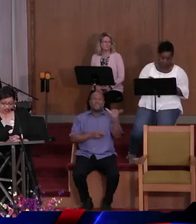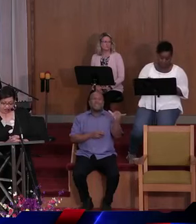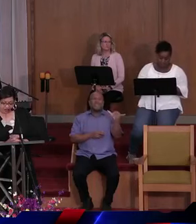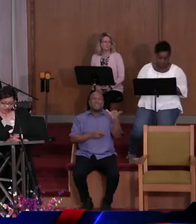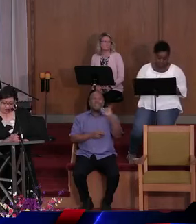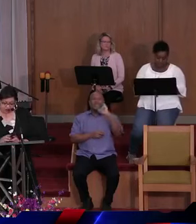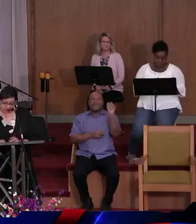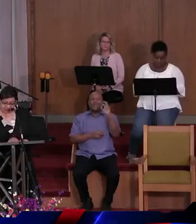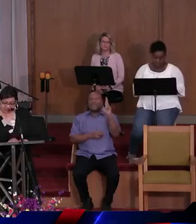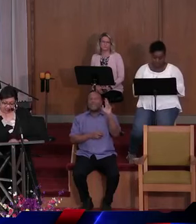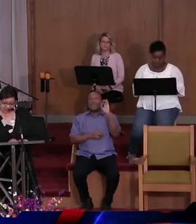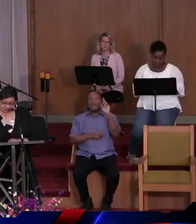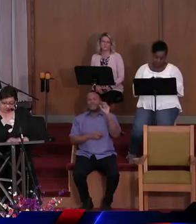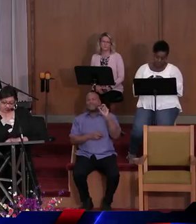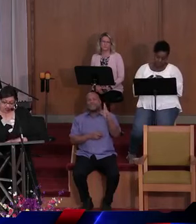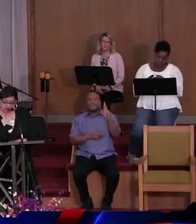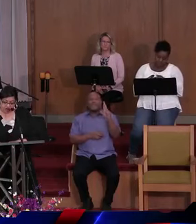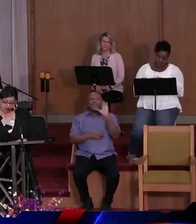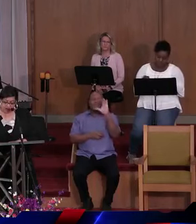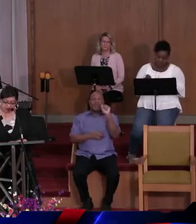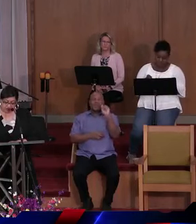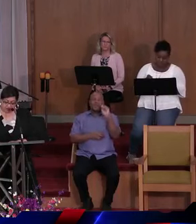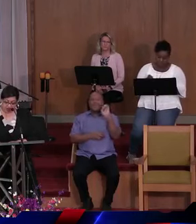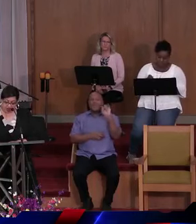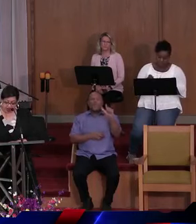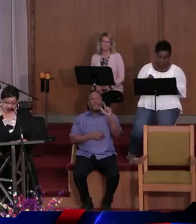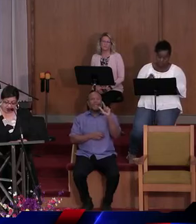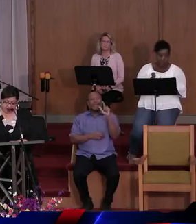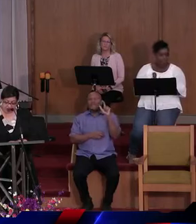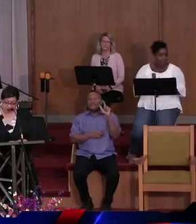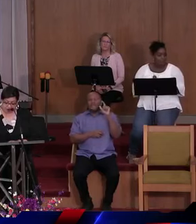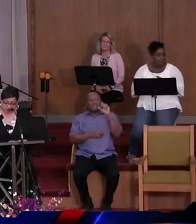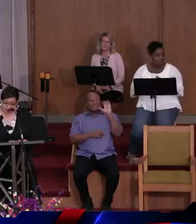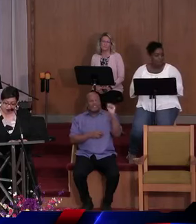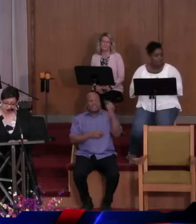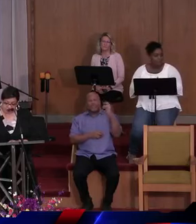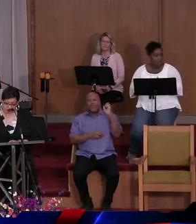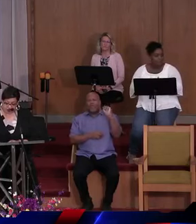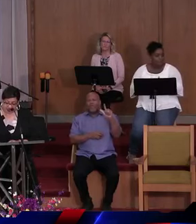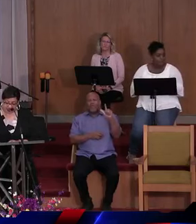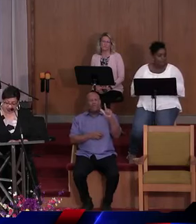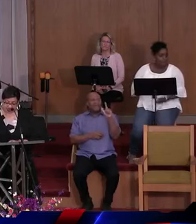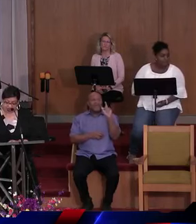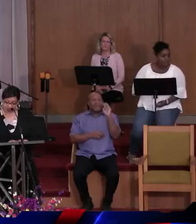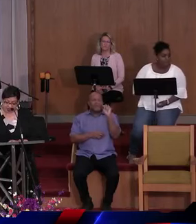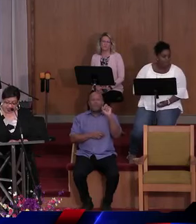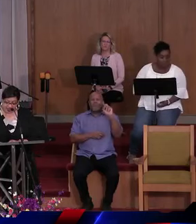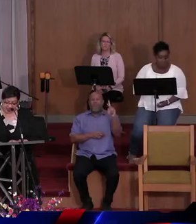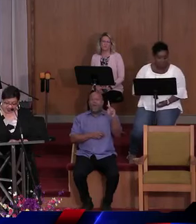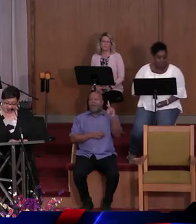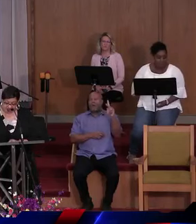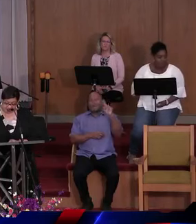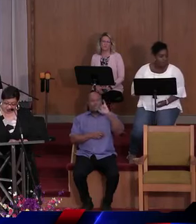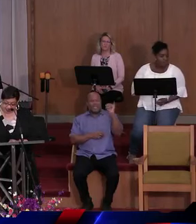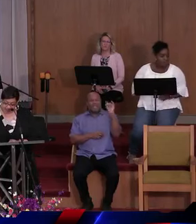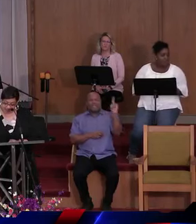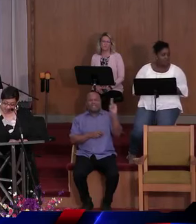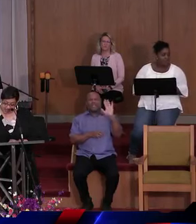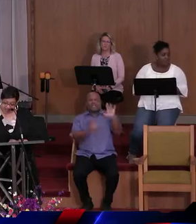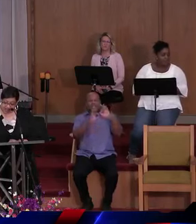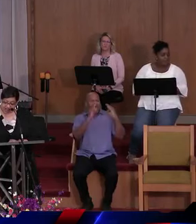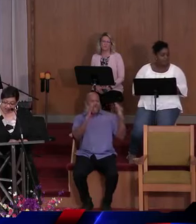Foster, Camille Wilson, Cheryl Carlisle, Mark Tooley, JB and his